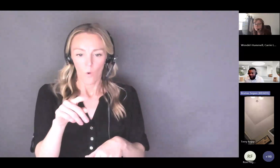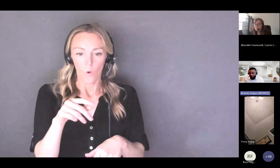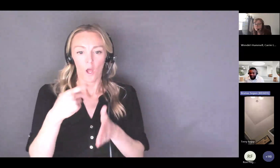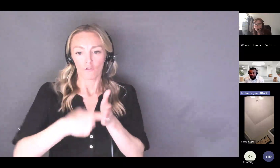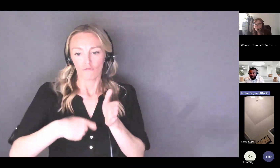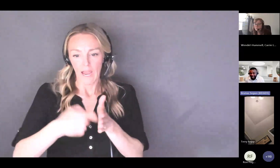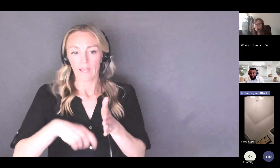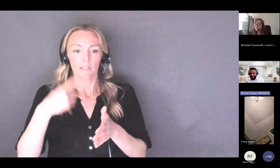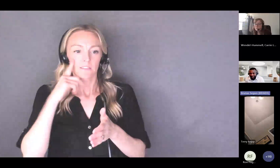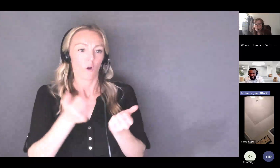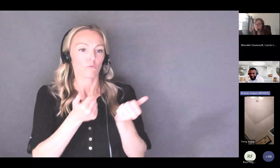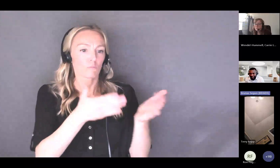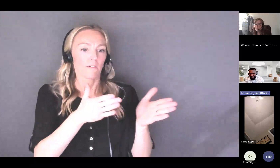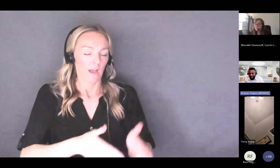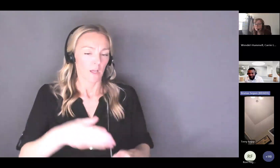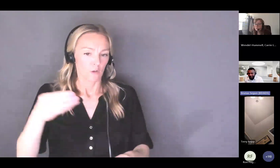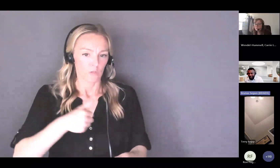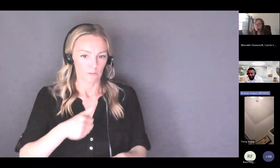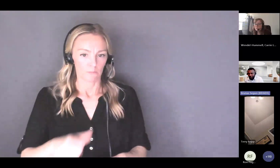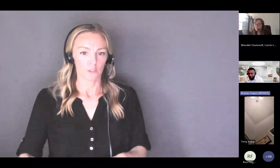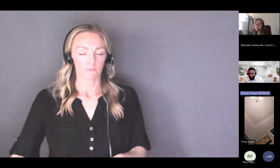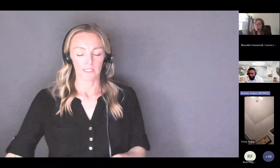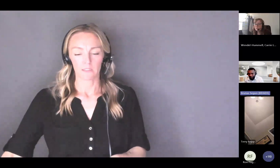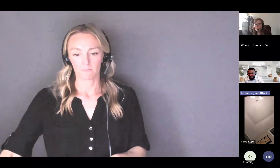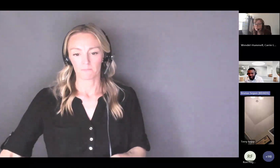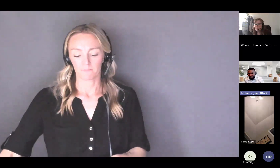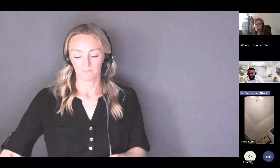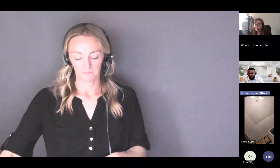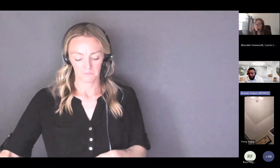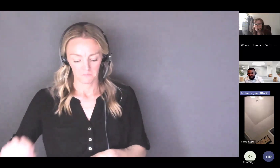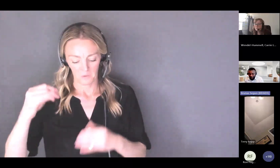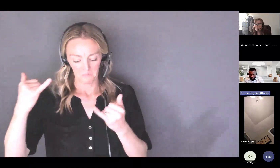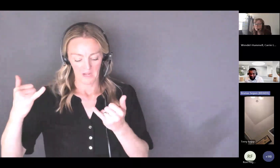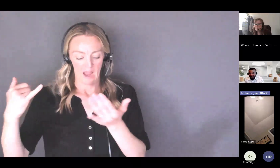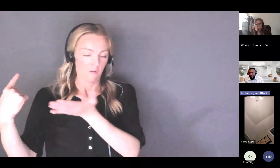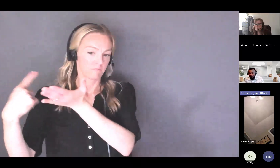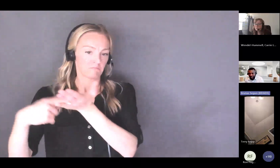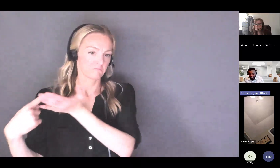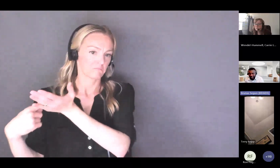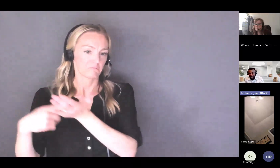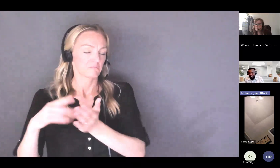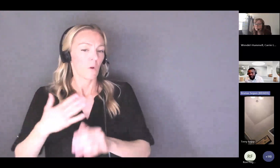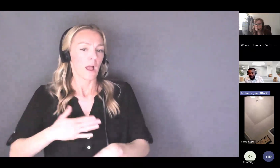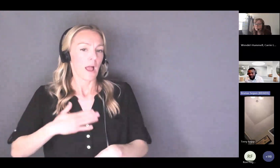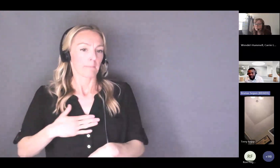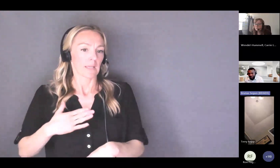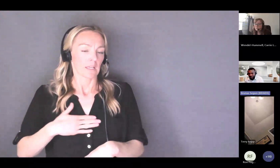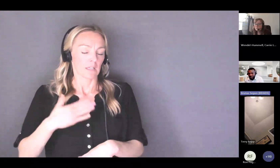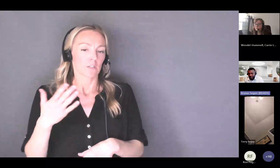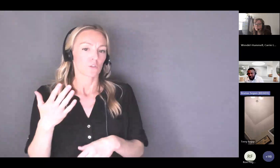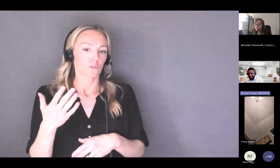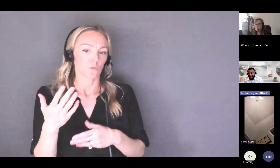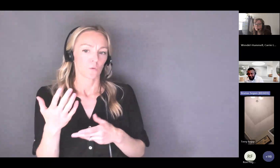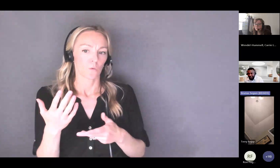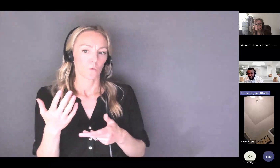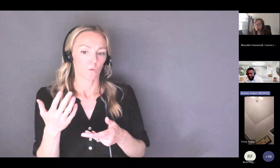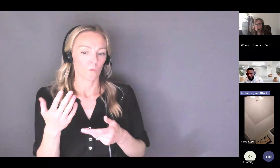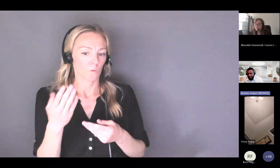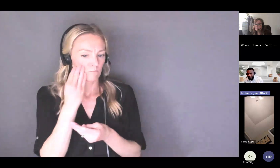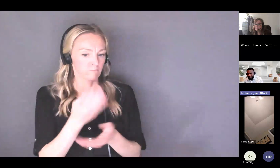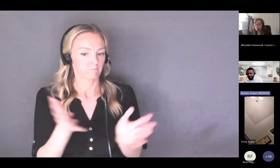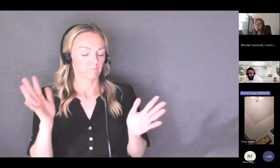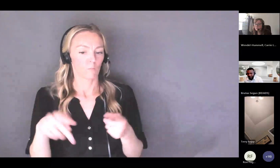those conversations are happening, and we will be more than happy to come back to stakeholders, engage as soon as those decisions